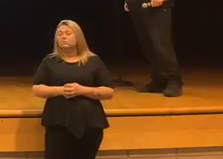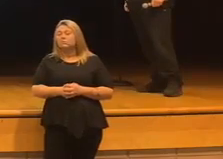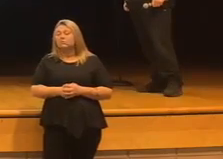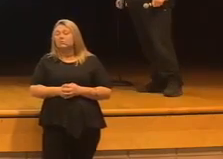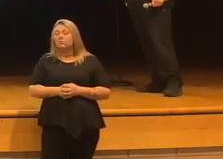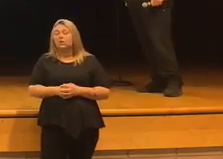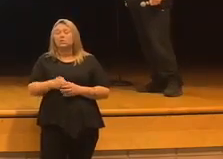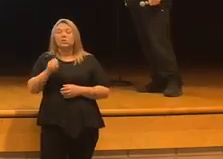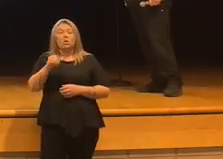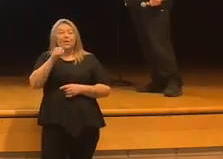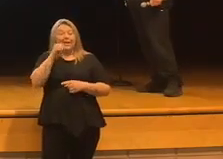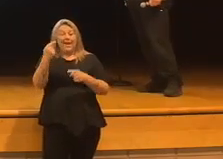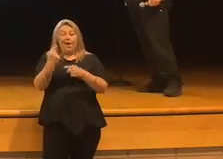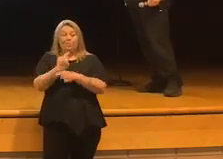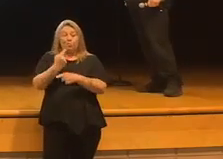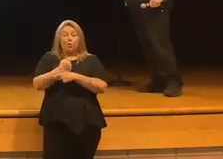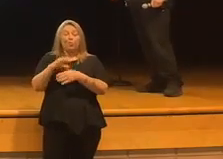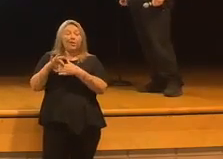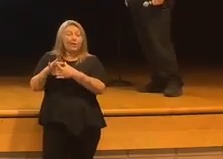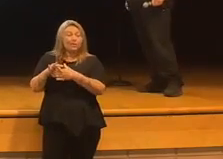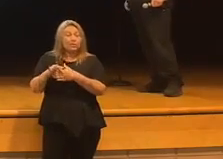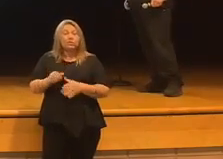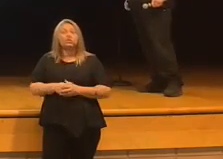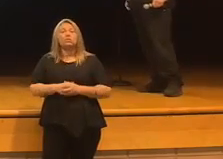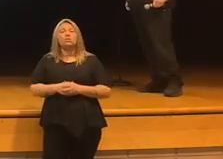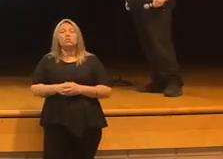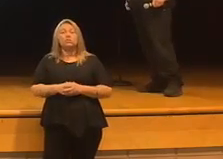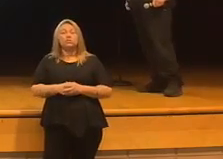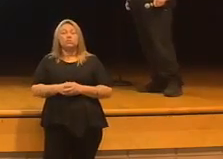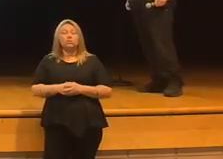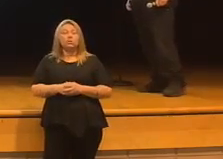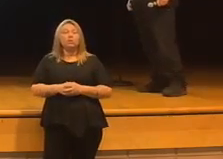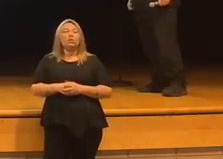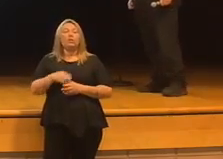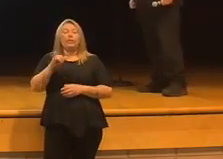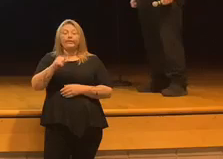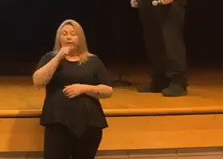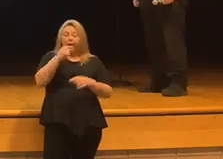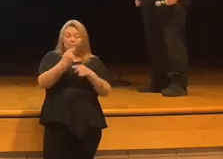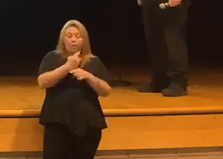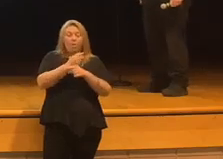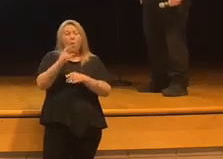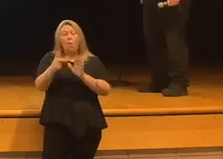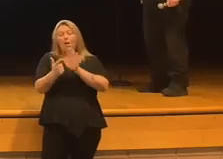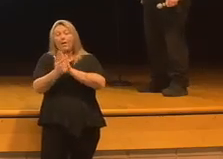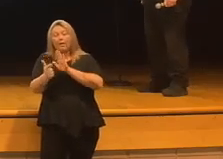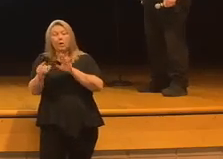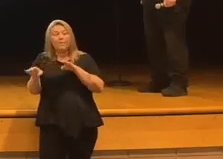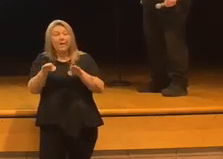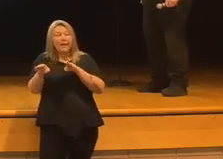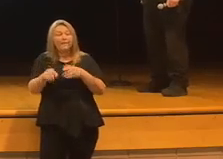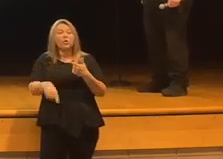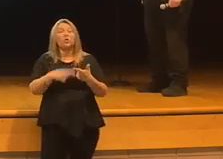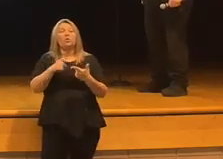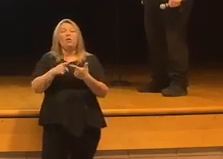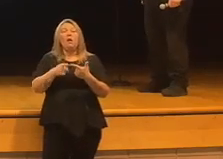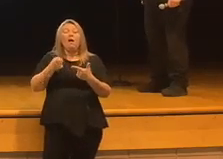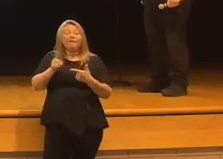So inappropriate content, it's inappropriate or illegal behavior, offensive language,